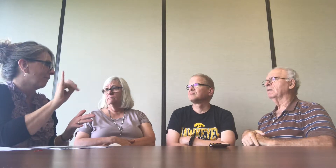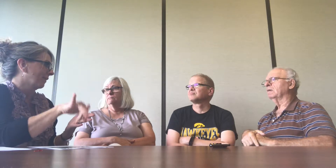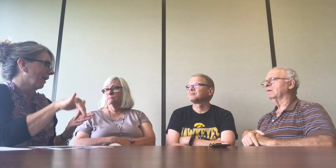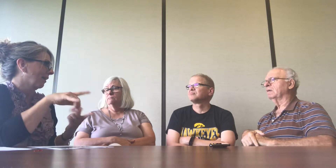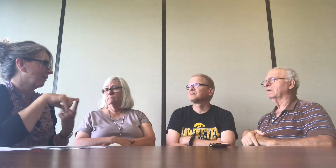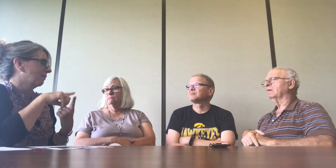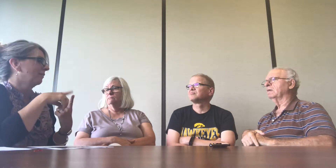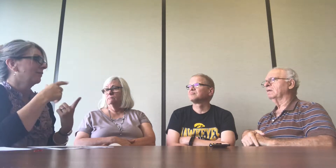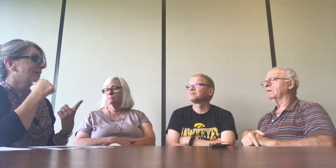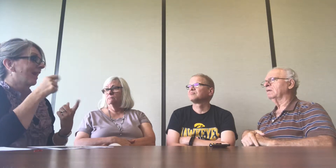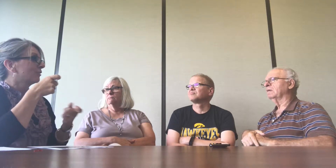of abuse, right?